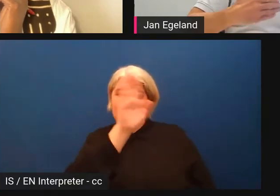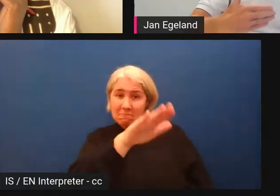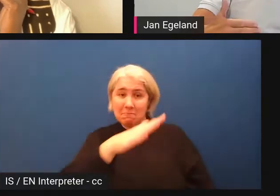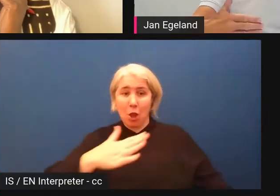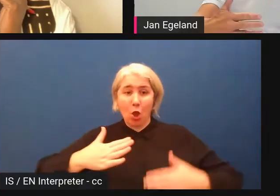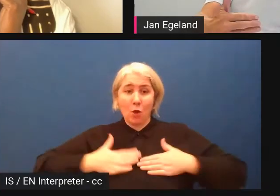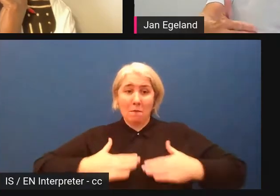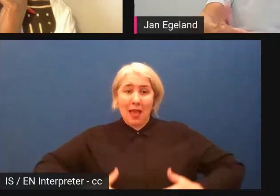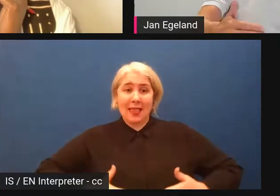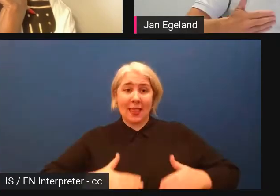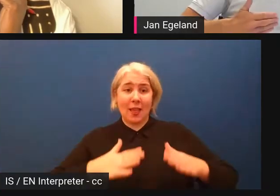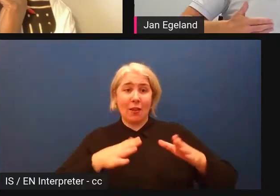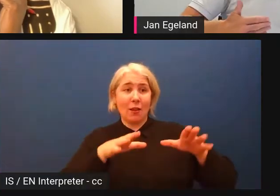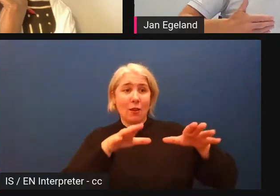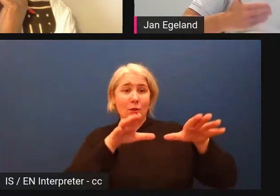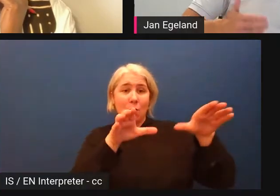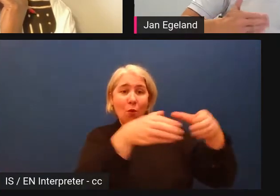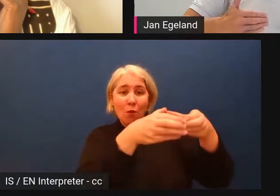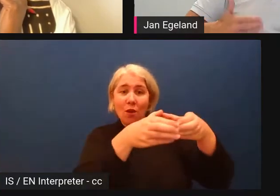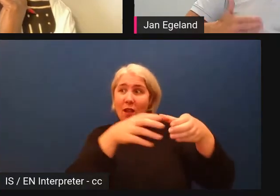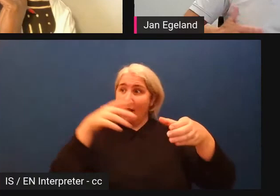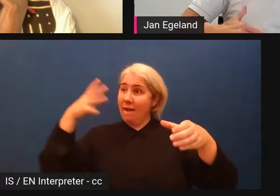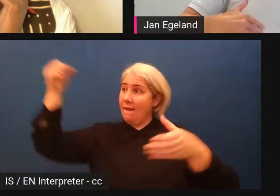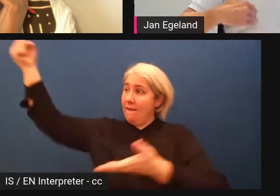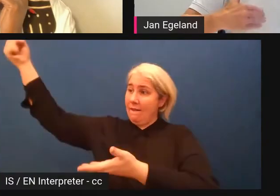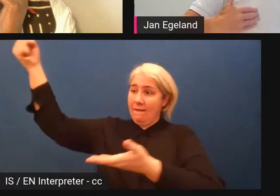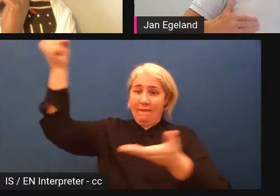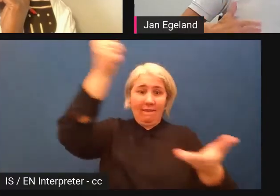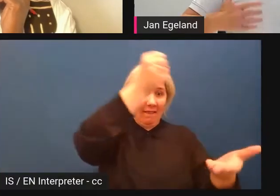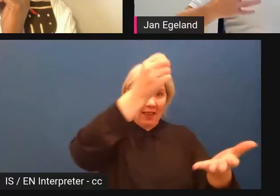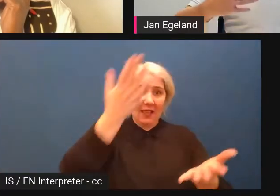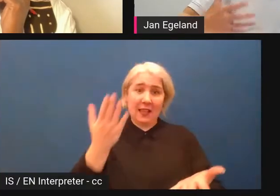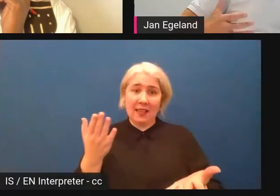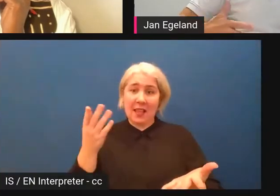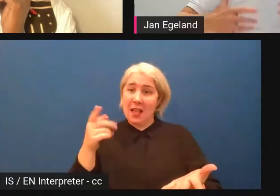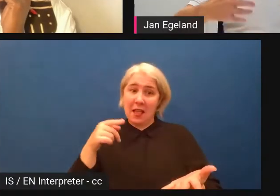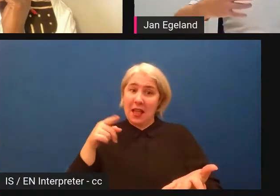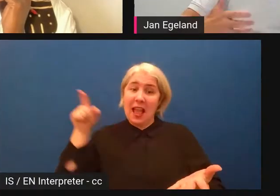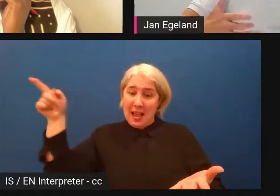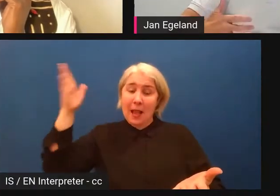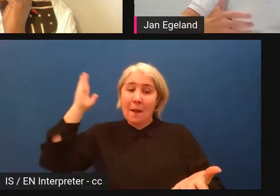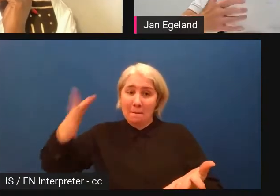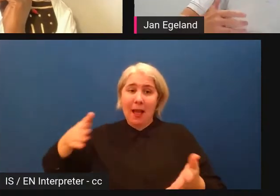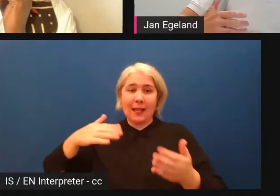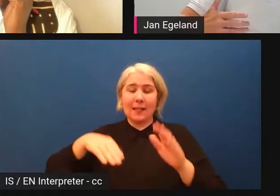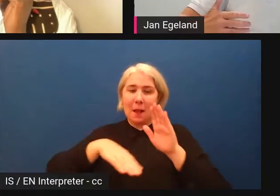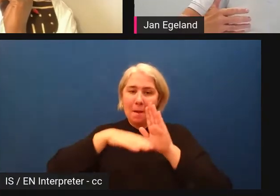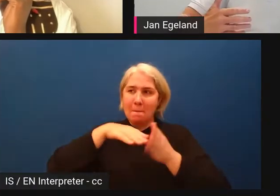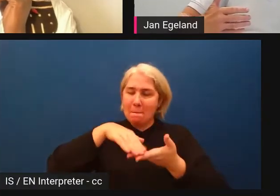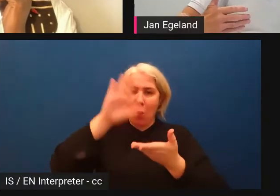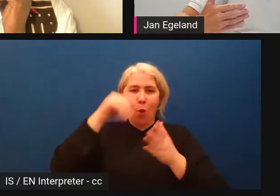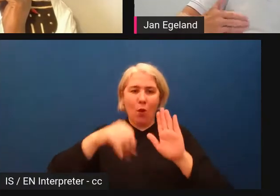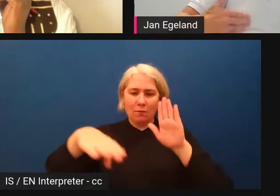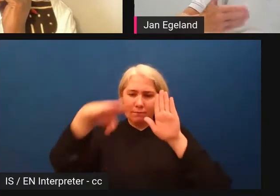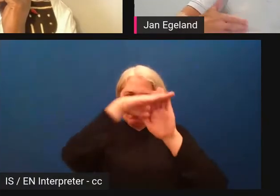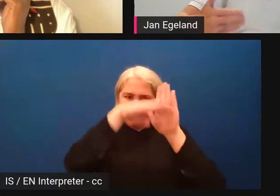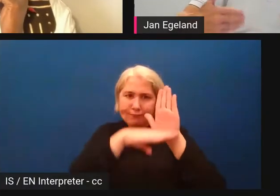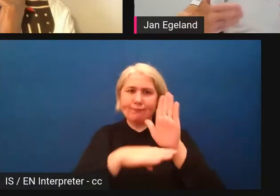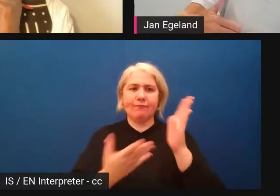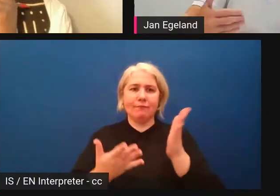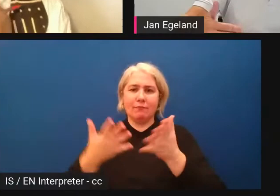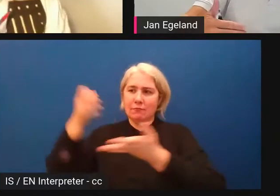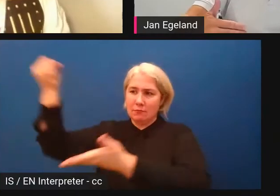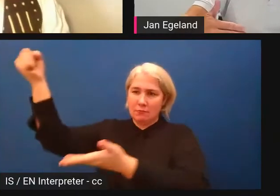don't have a feedback mechanism where you're able and willing to really